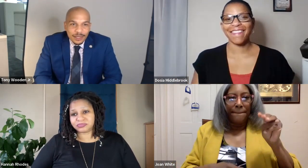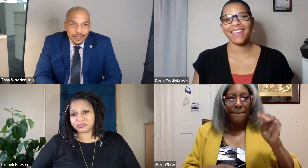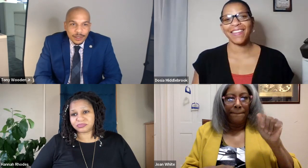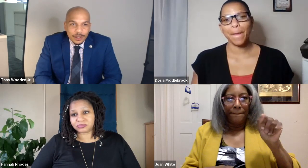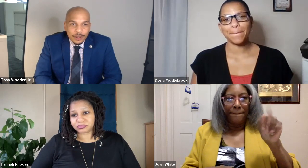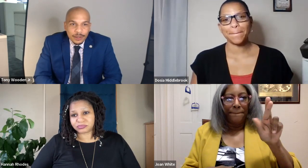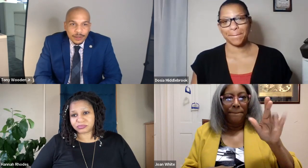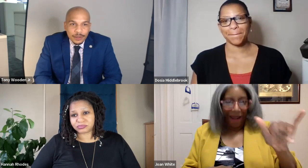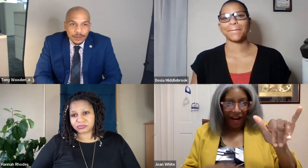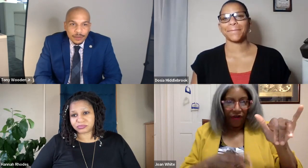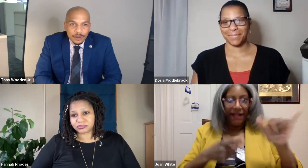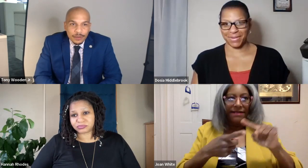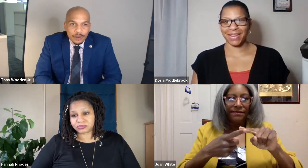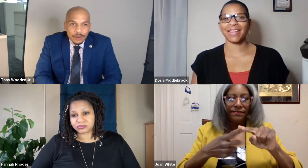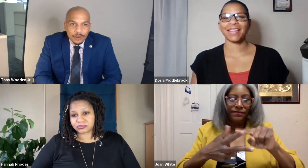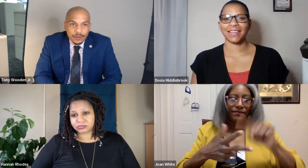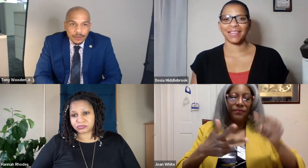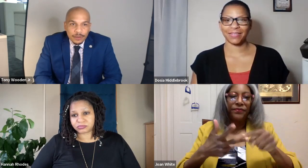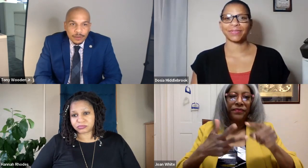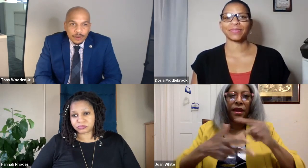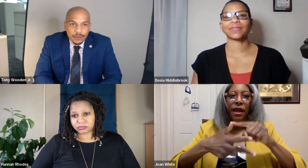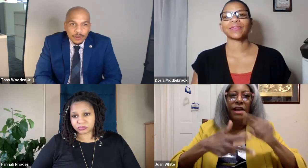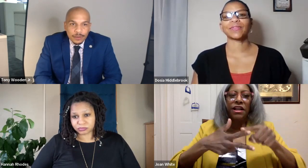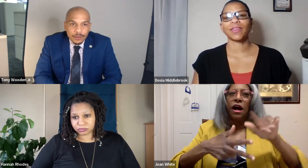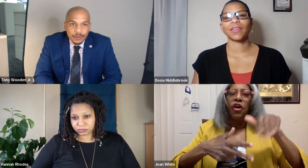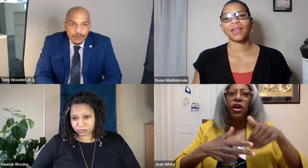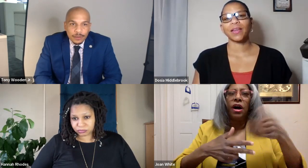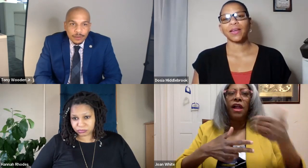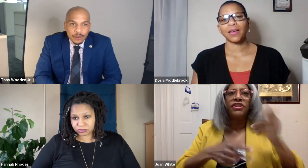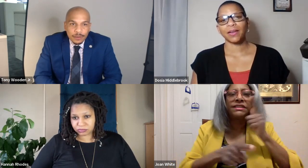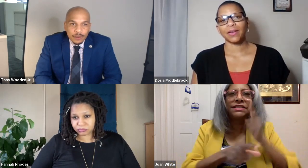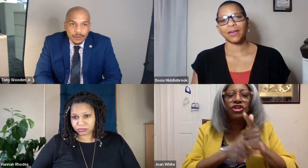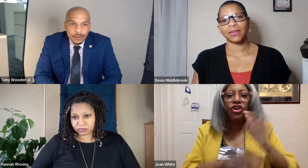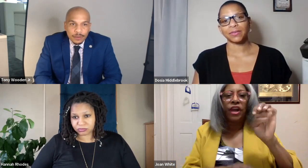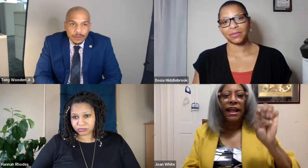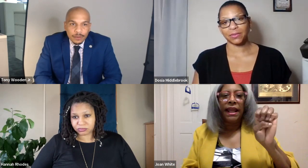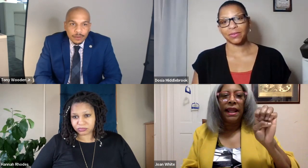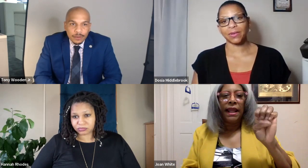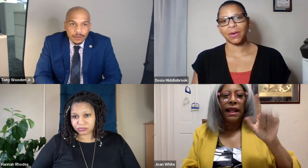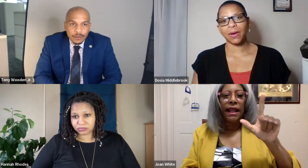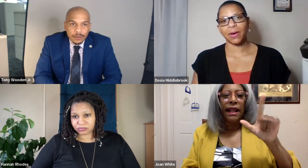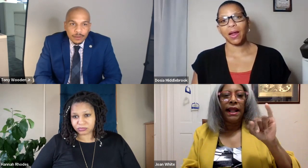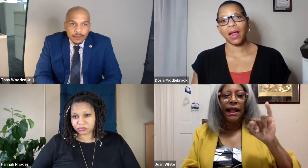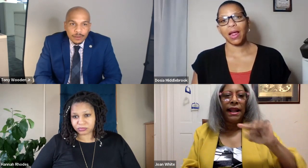our grandmother's name was Mary, like our grandmother's name was Mary. And then she had other